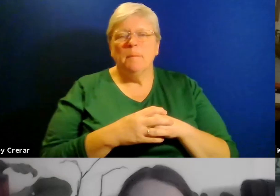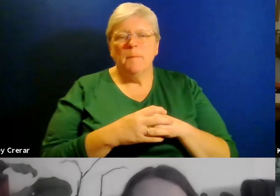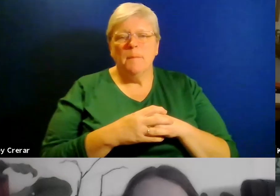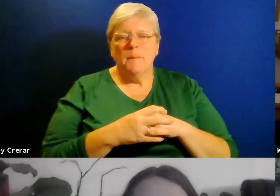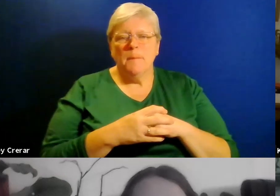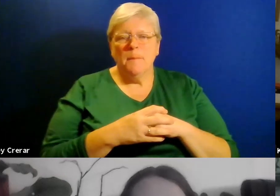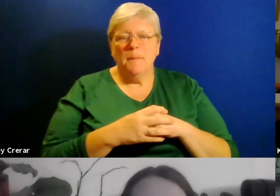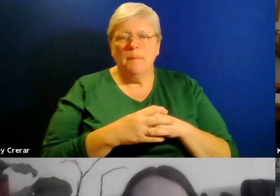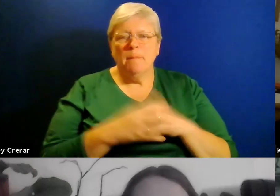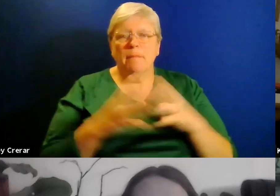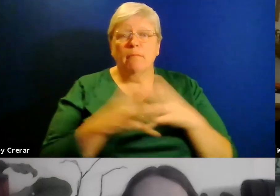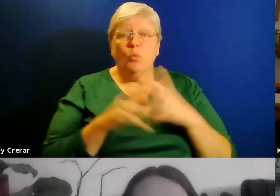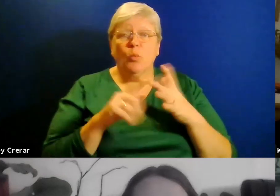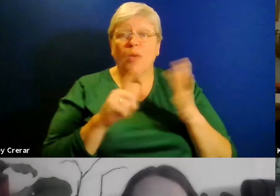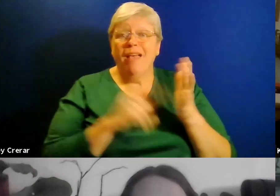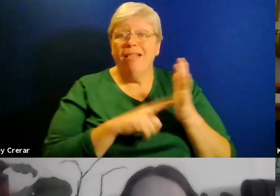And Will?